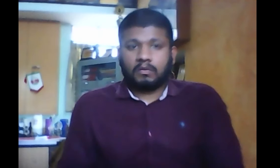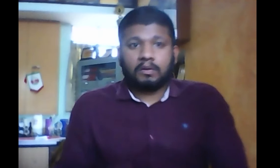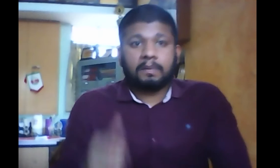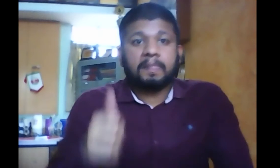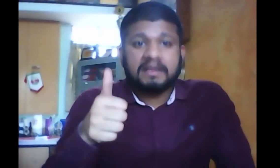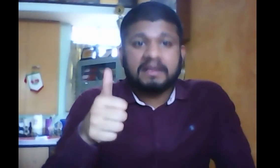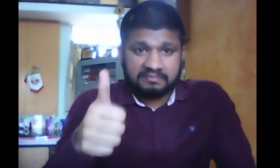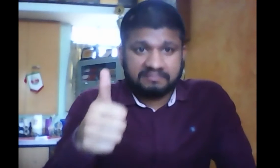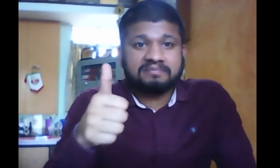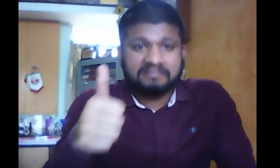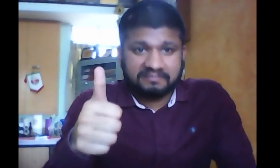Good.